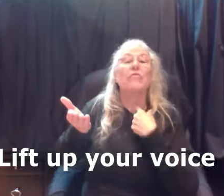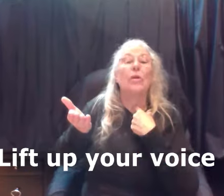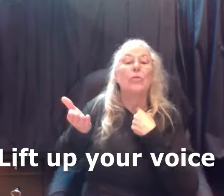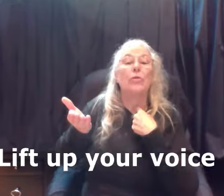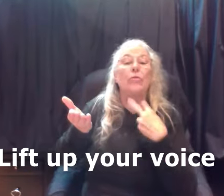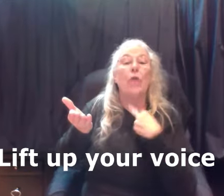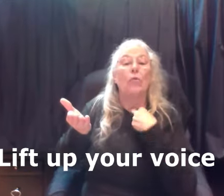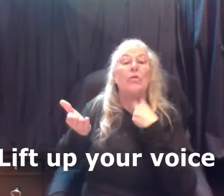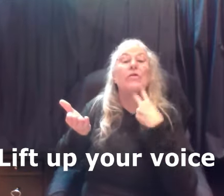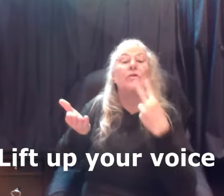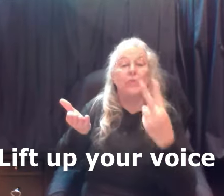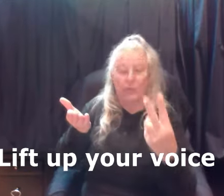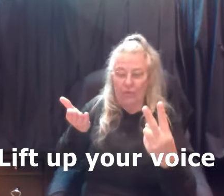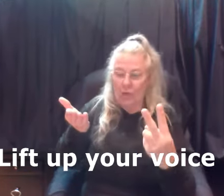your throat. Your voice.